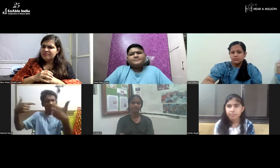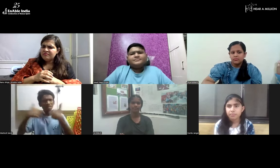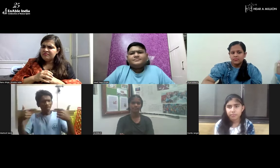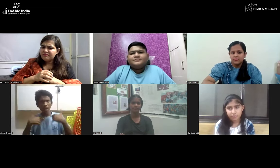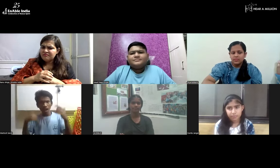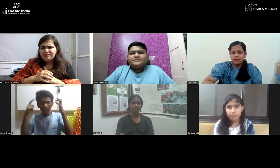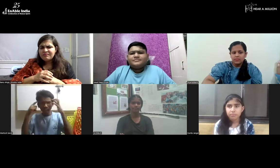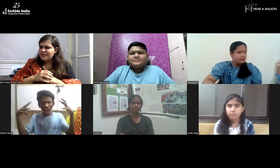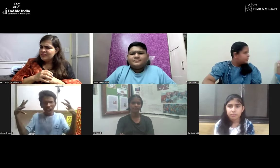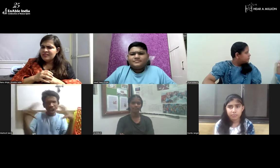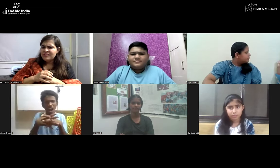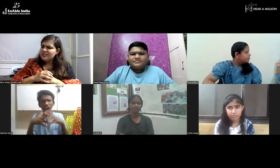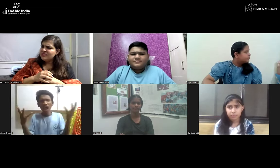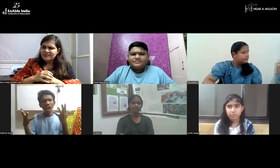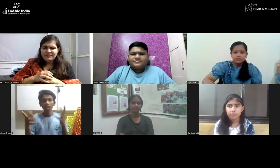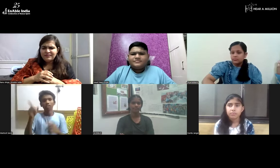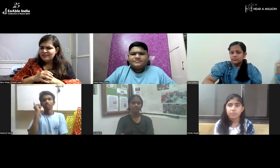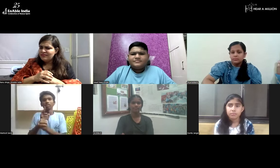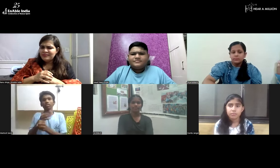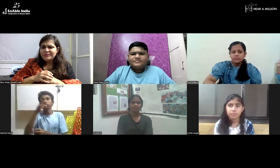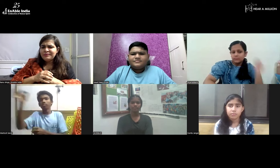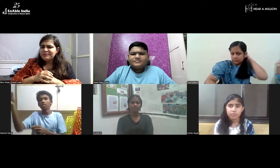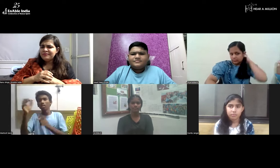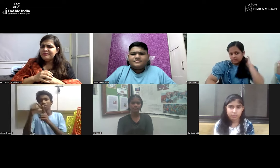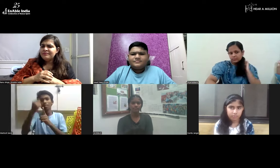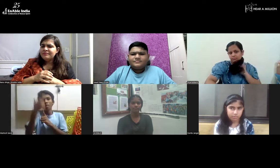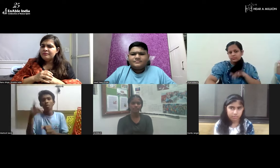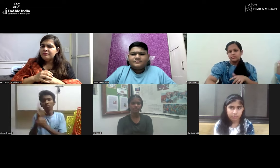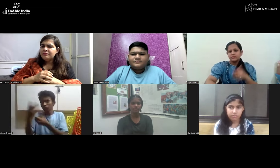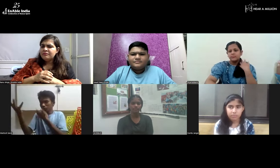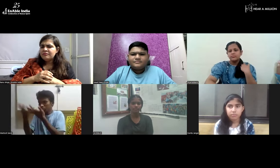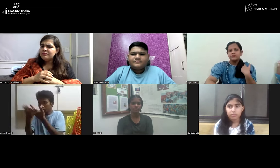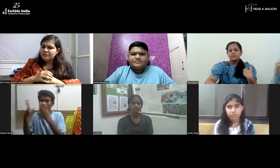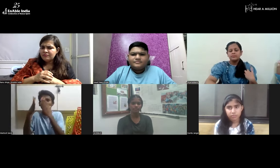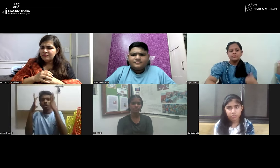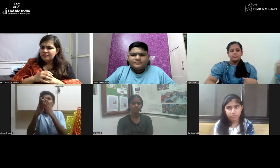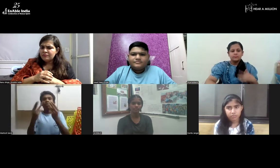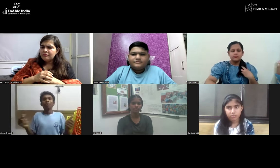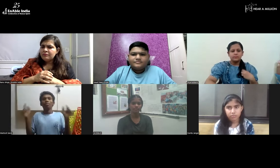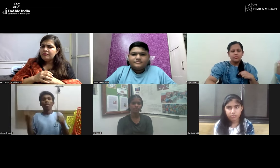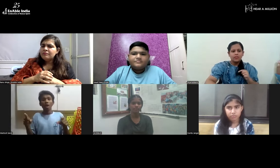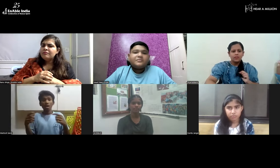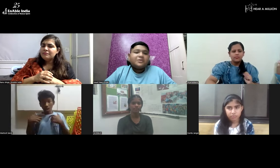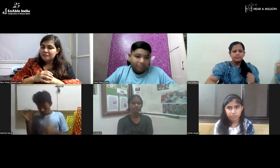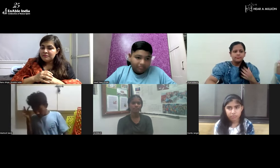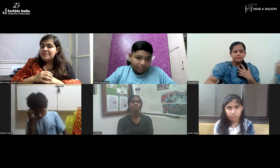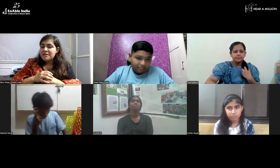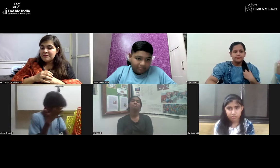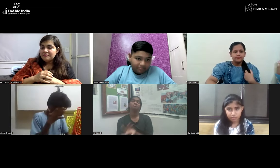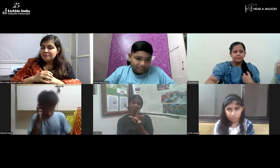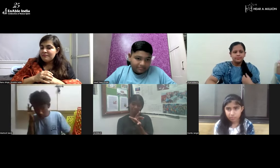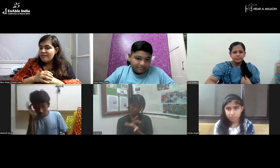And you shouldn't feel ashamed or uncomfortable, but stand up for yourself and voice